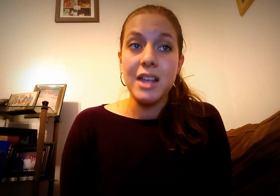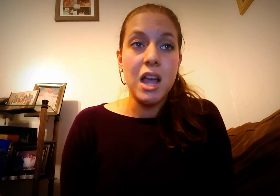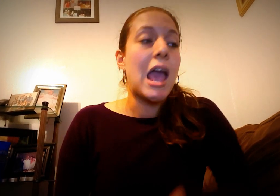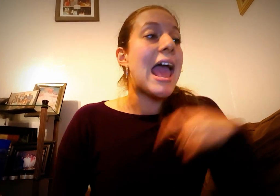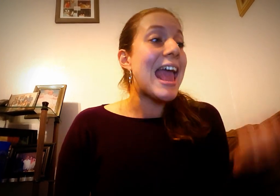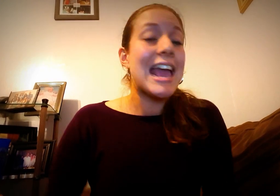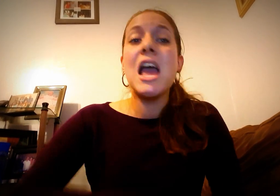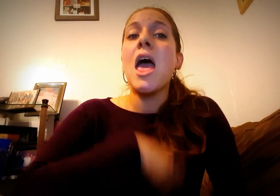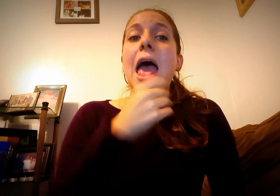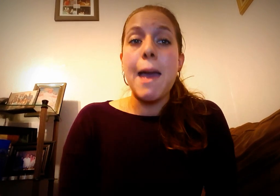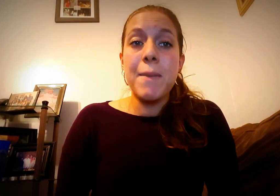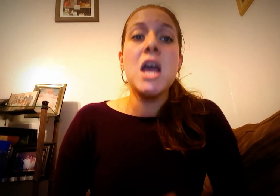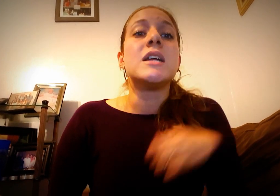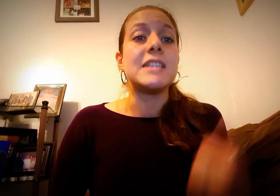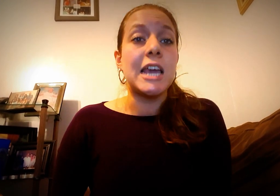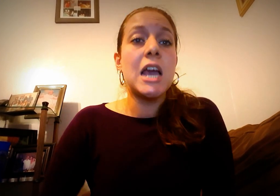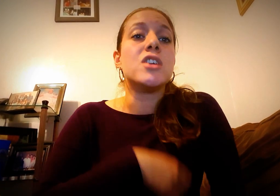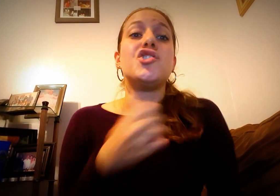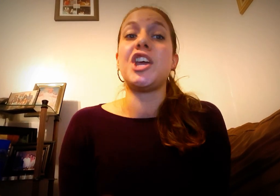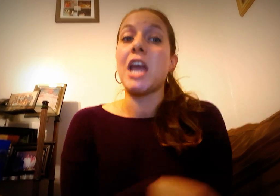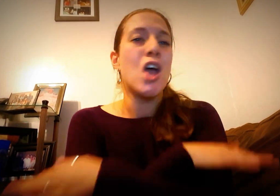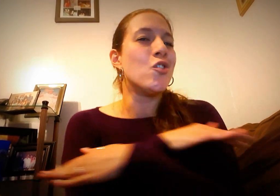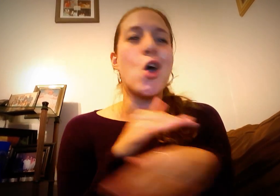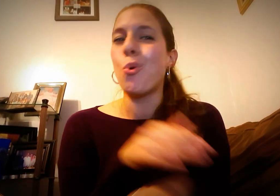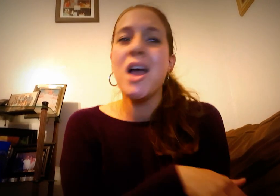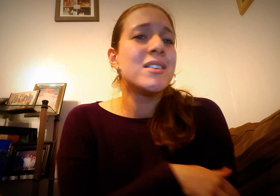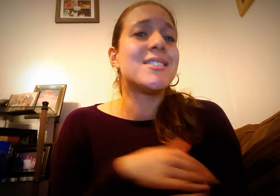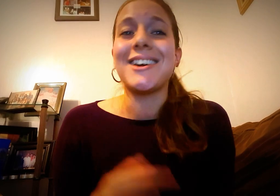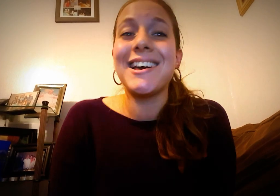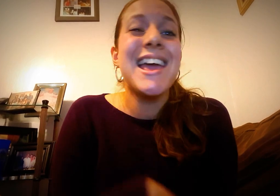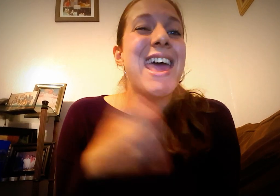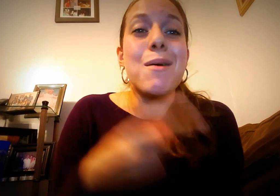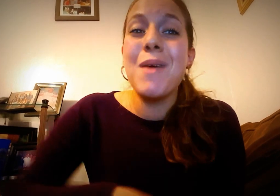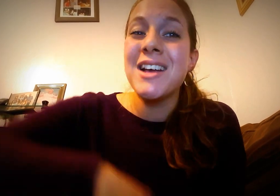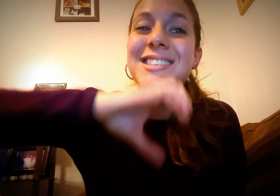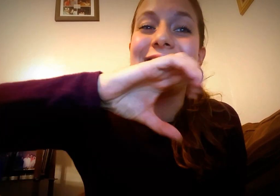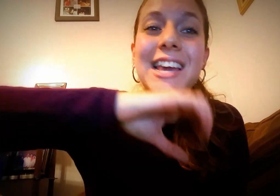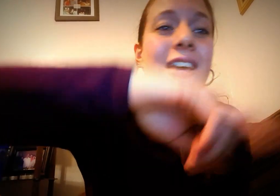AMDG, no sucker MC.